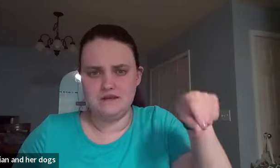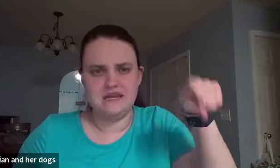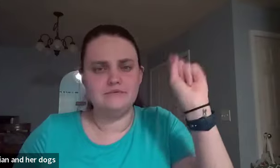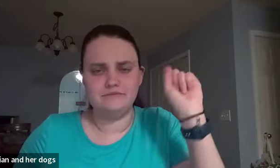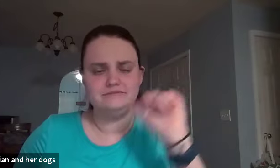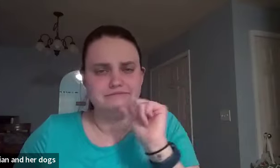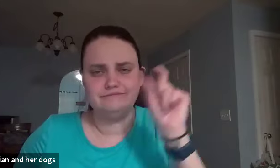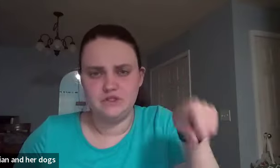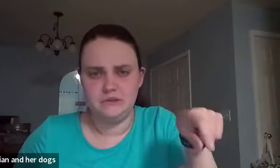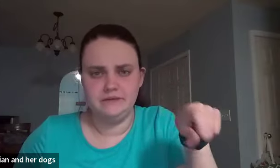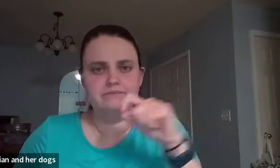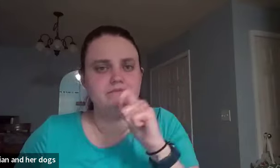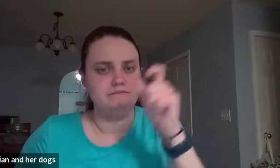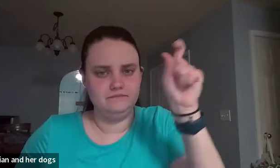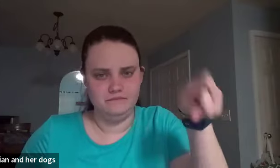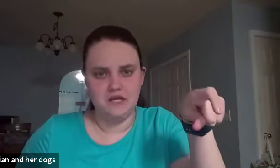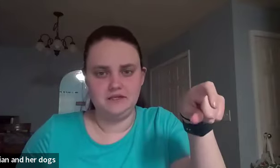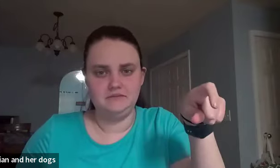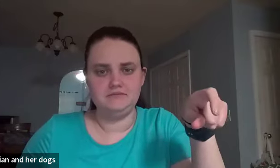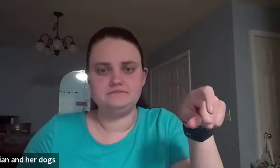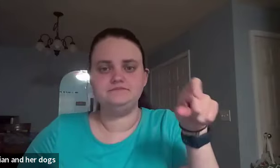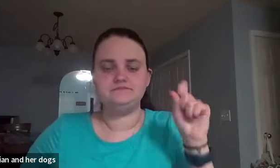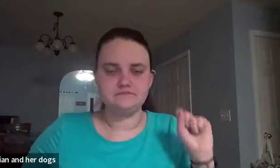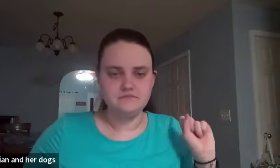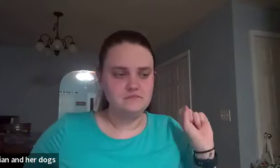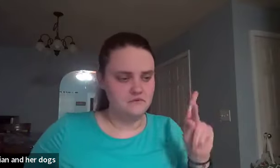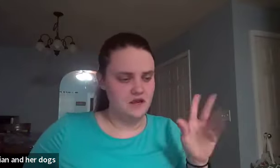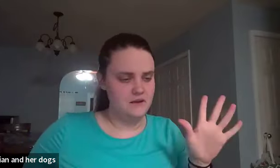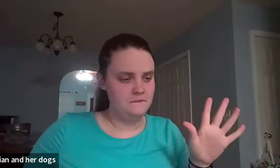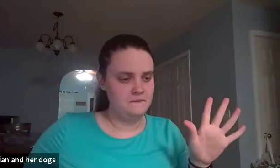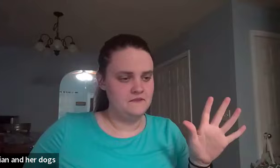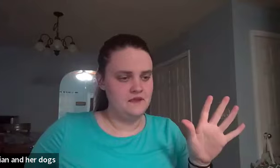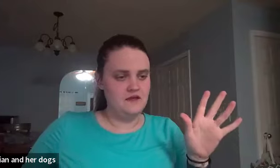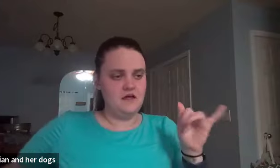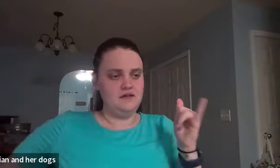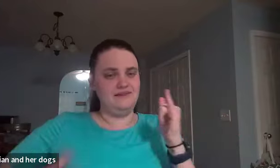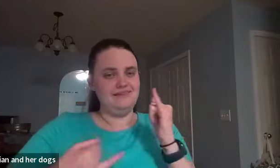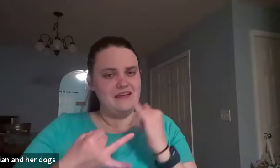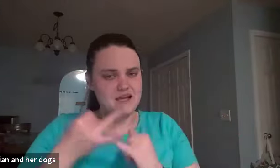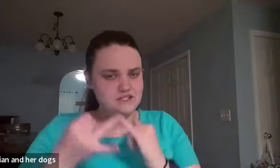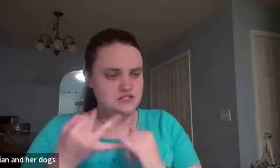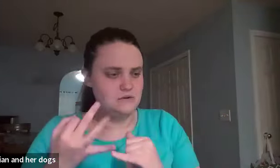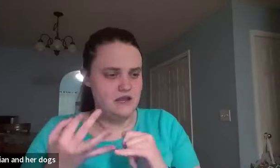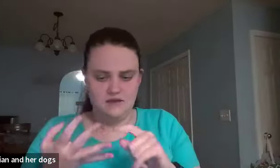one tap. Don't need, not need. Okay. The last two I